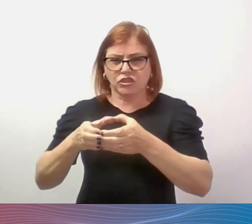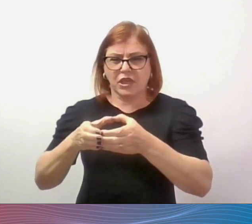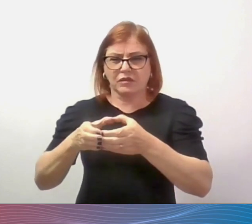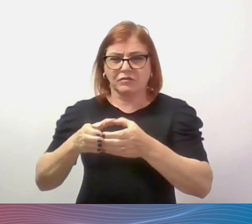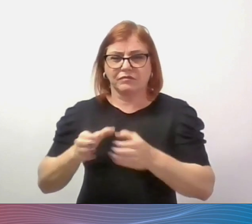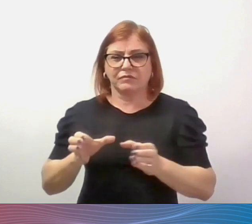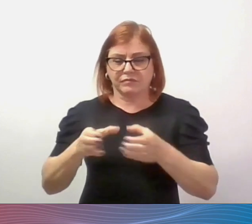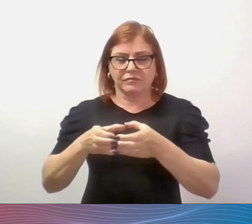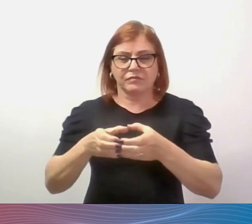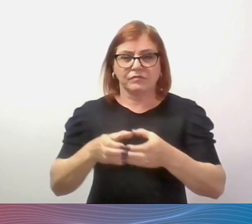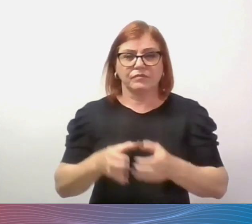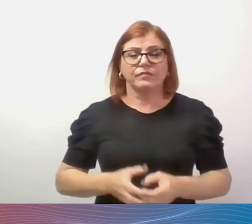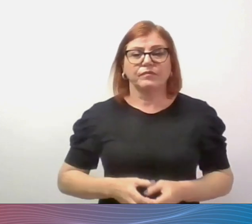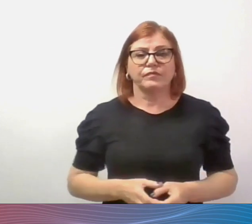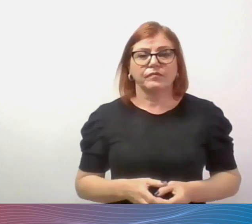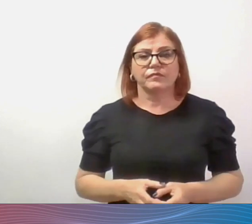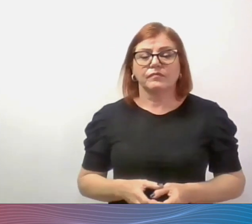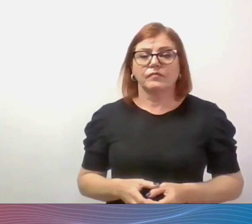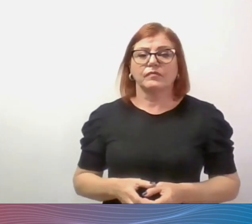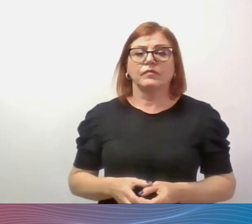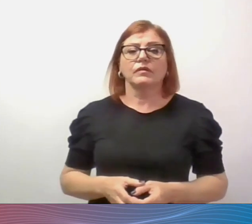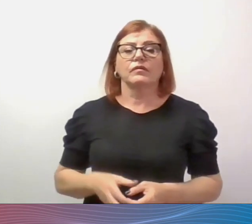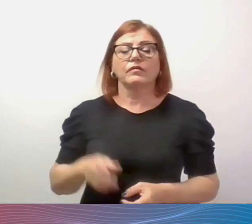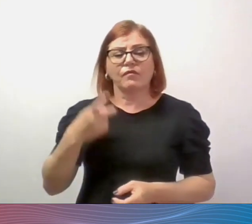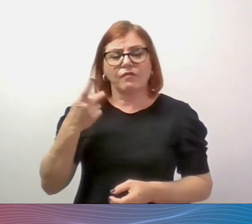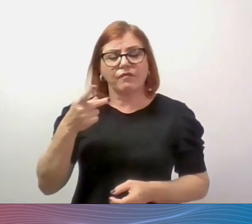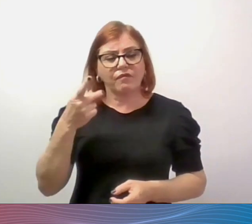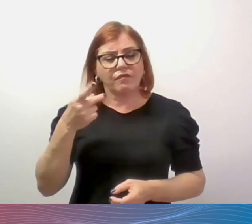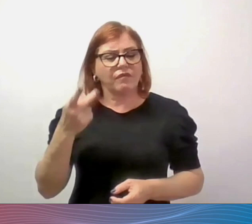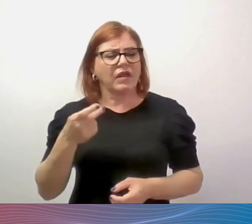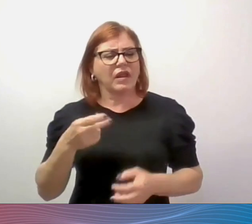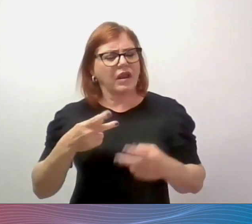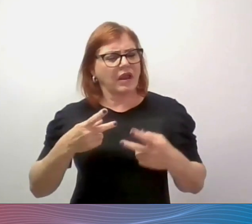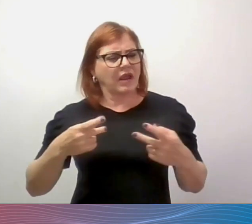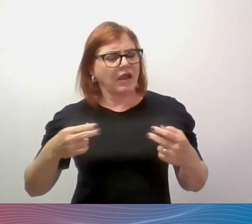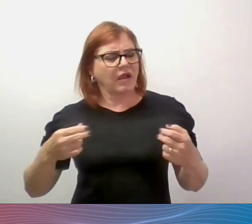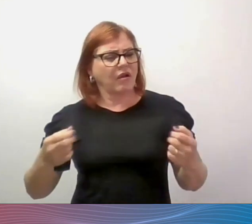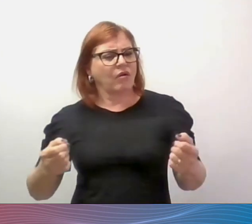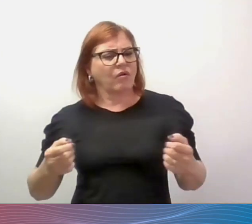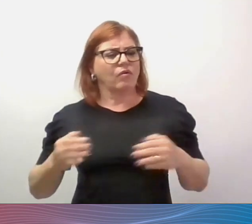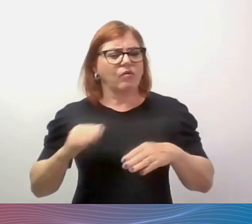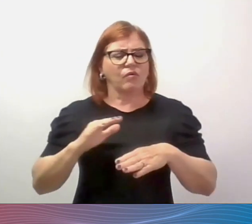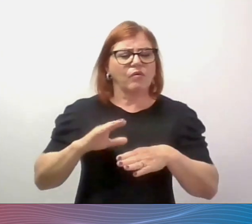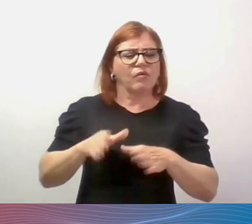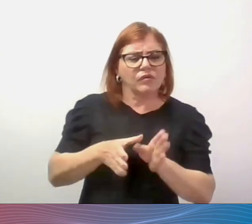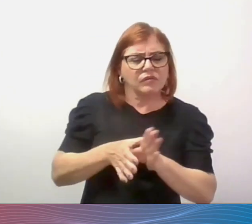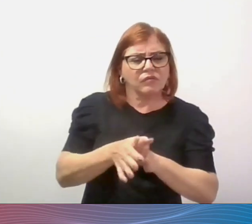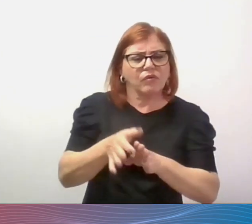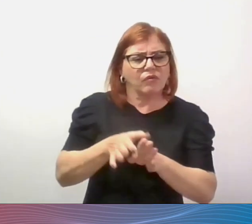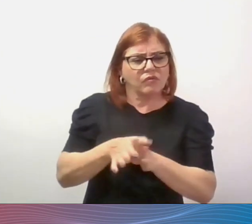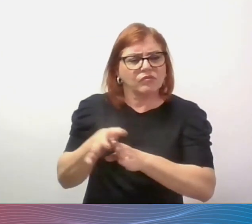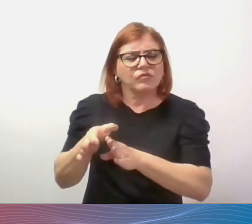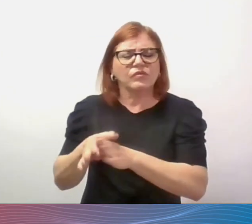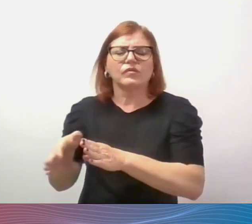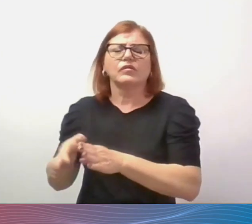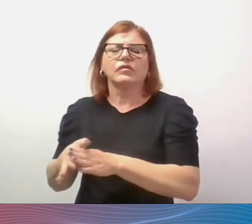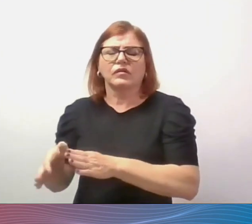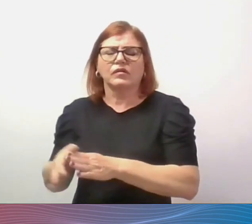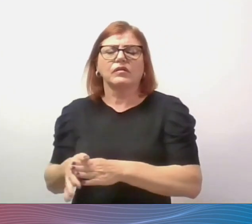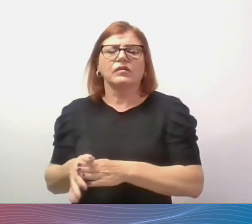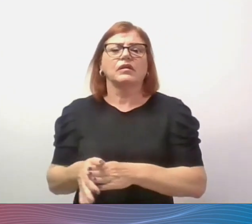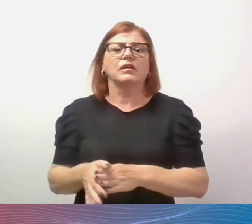assunto mais delicado com o sexo oposto, é bom que seja em casal ou pessoa do mesmo sexo.